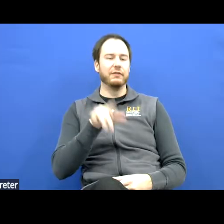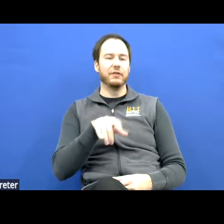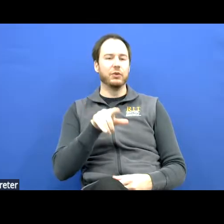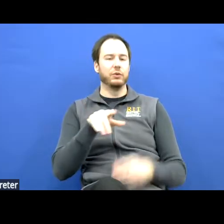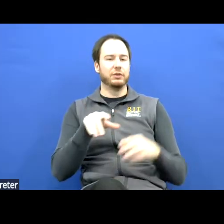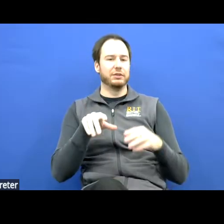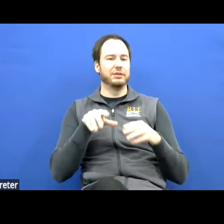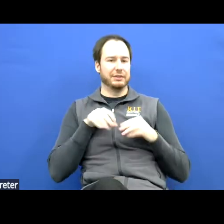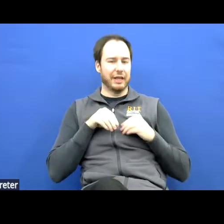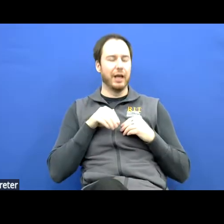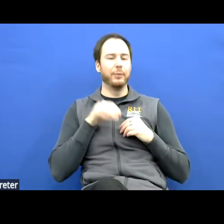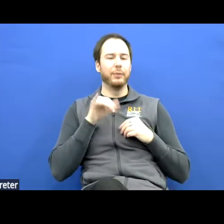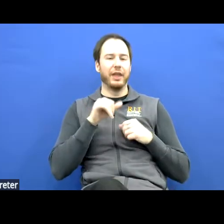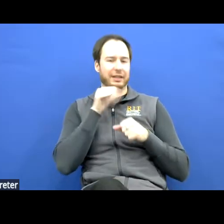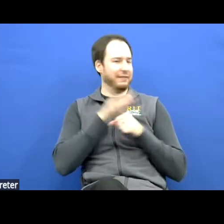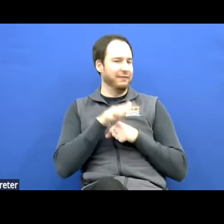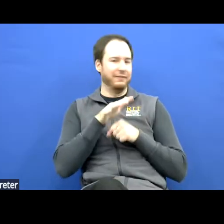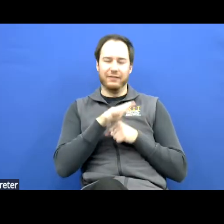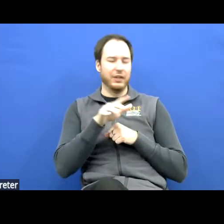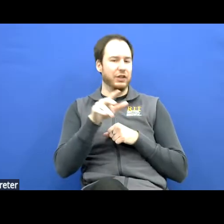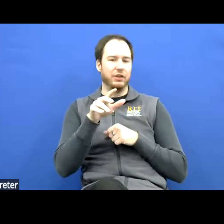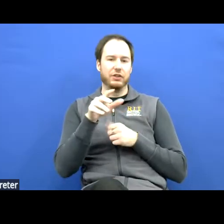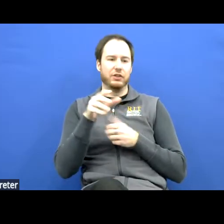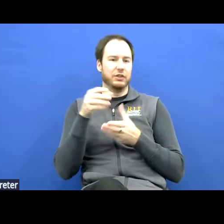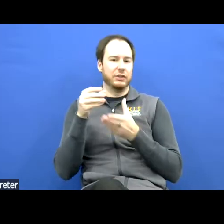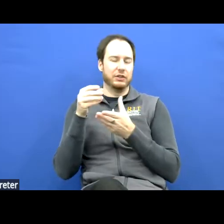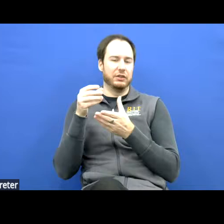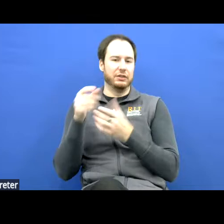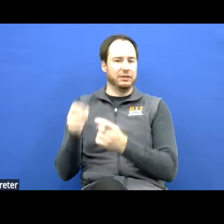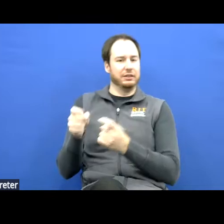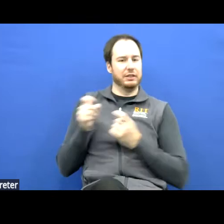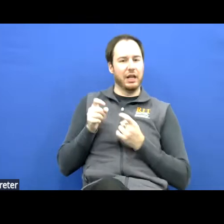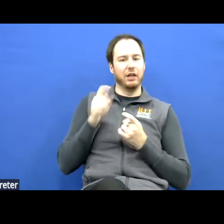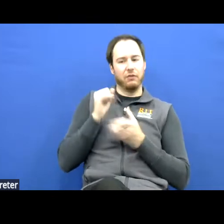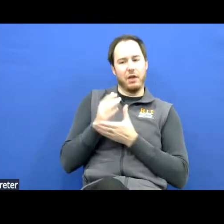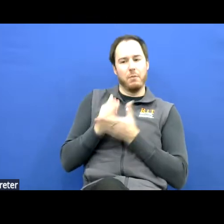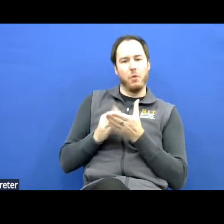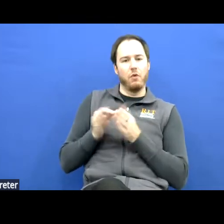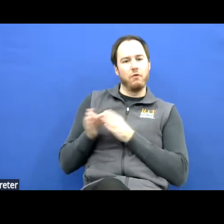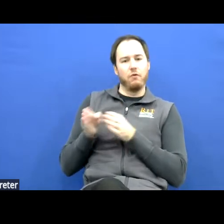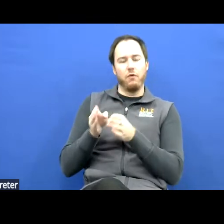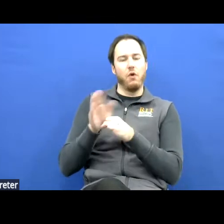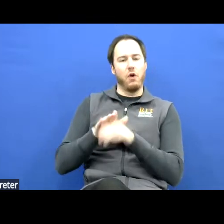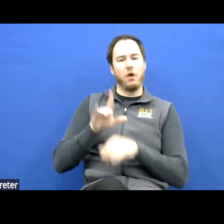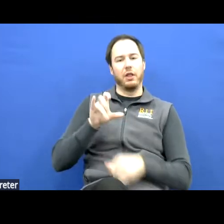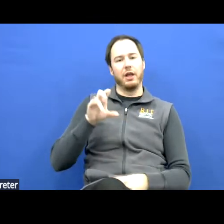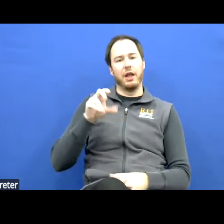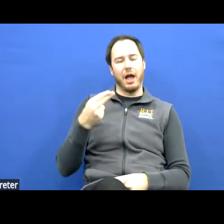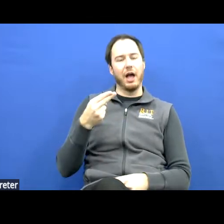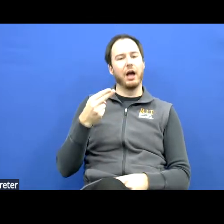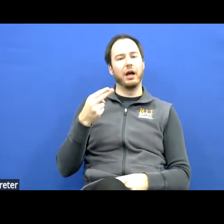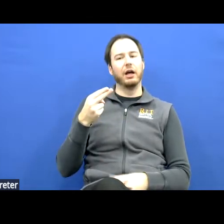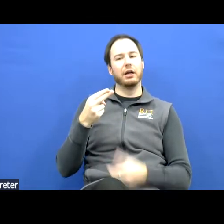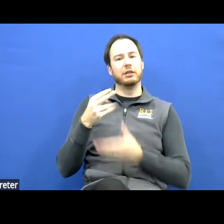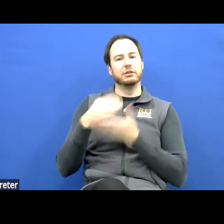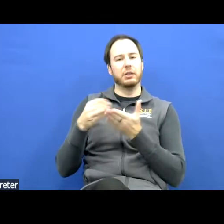the deficient dedication of a portion of the roadways of the Lehigh Ridge subdivision, section 2.